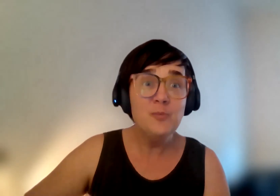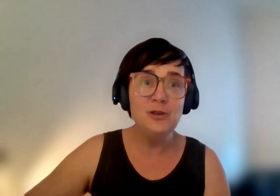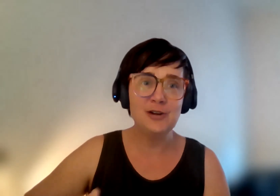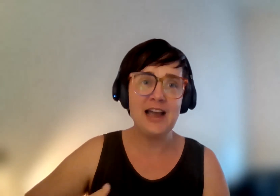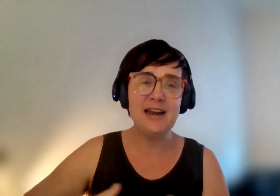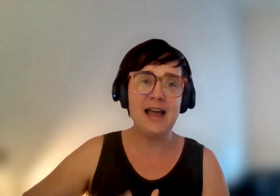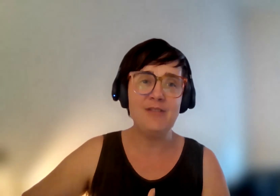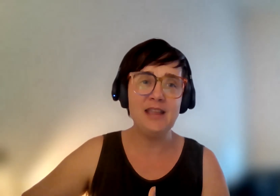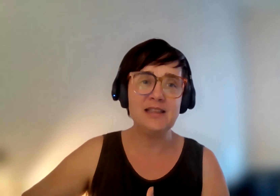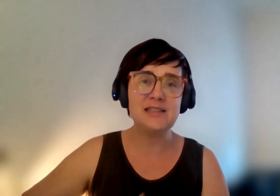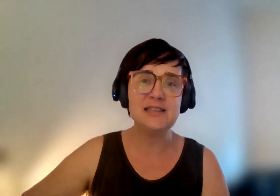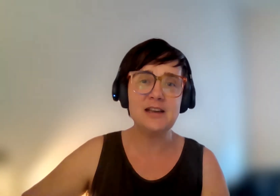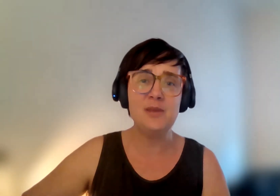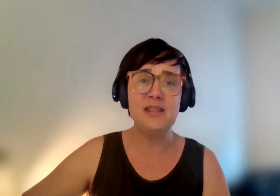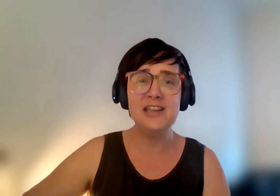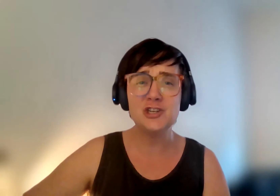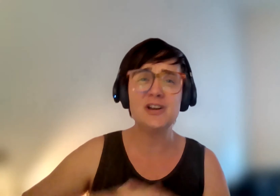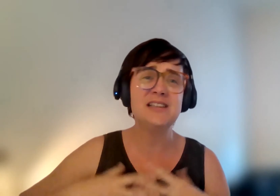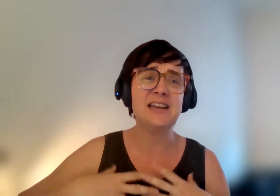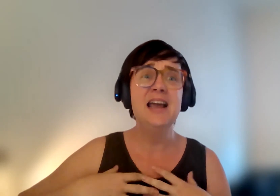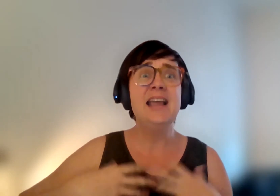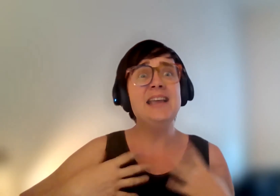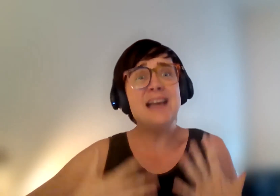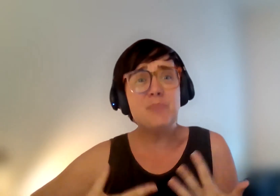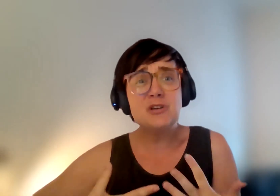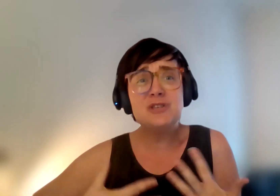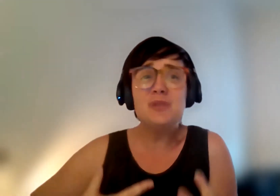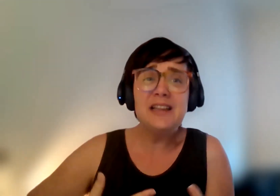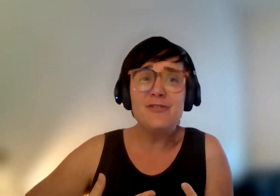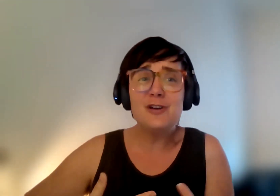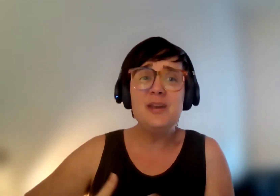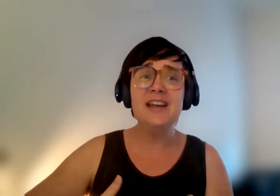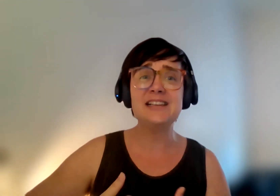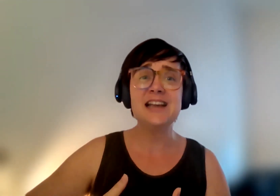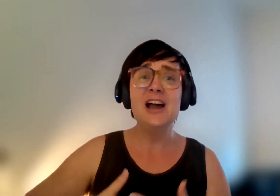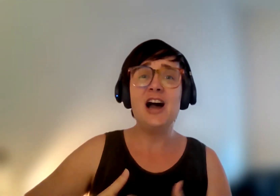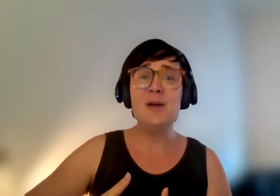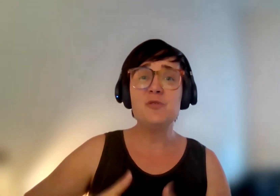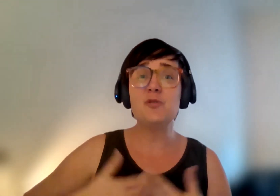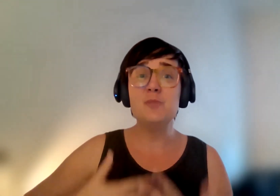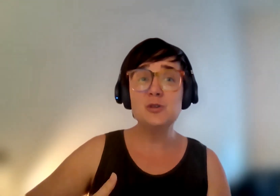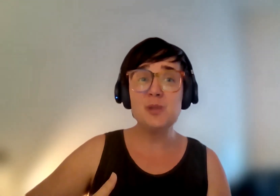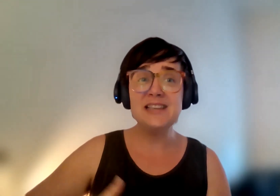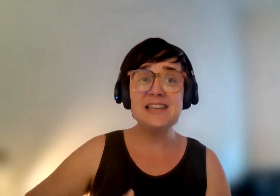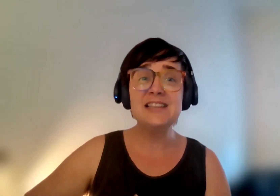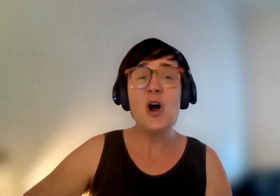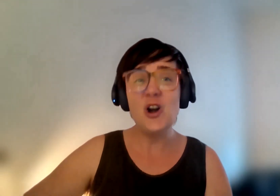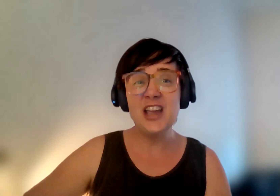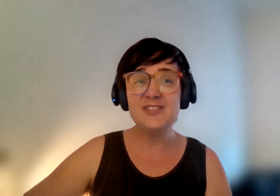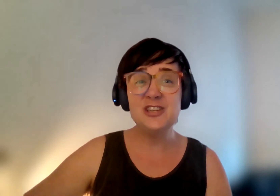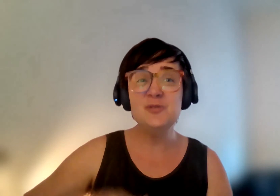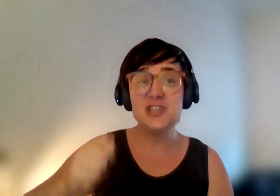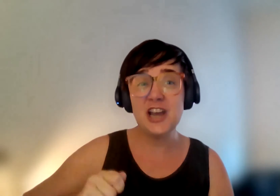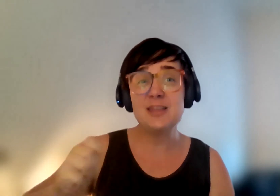site who will help you learn how to navigate the system and the insurance, and is that person really affirming? Because for most